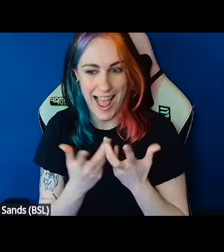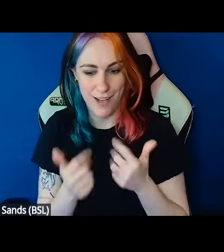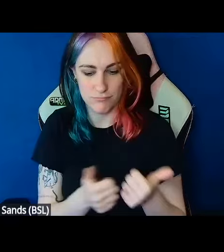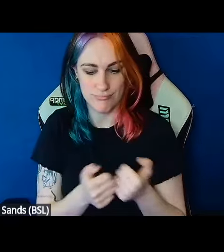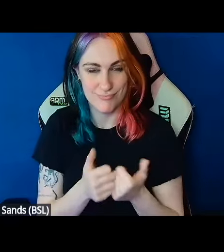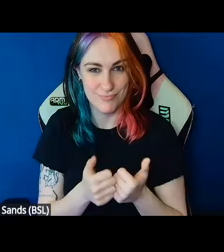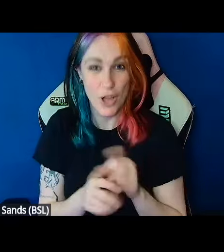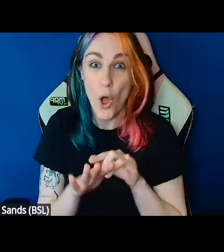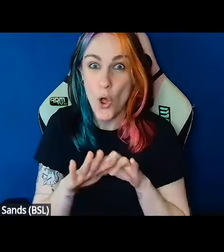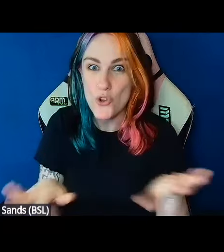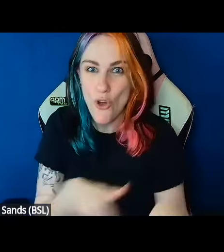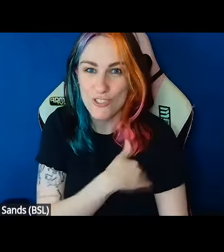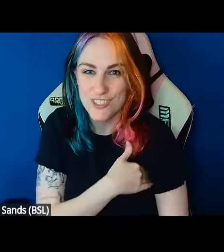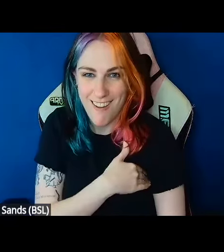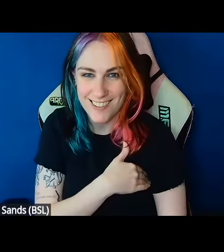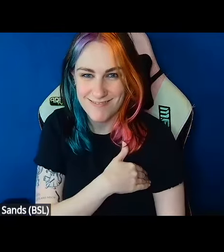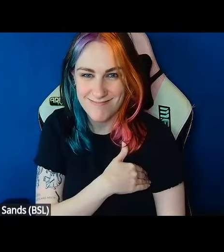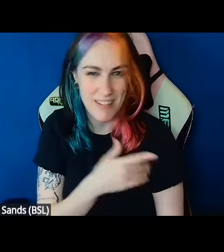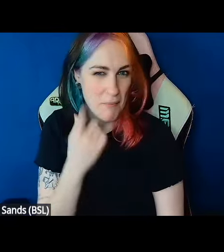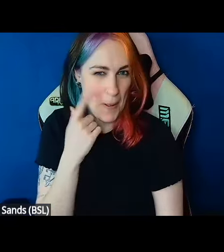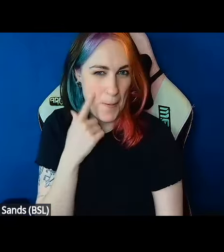suck. Let's check it out.